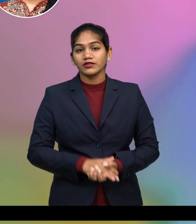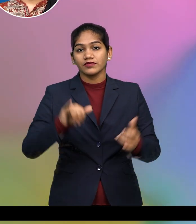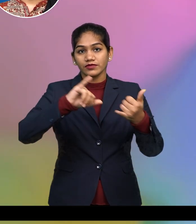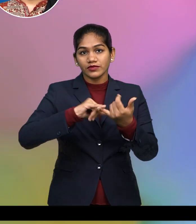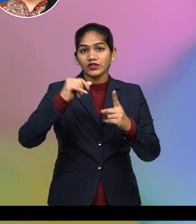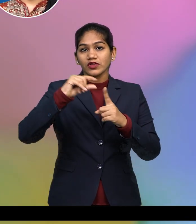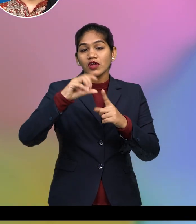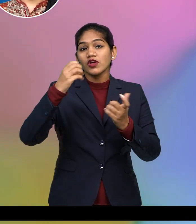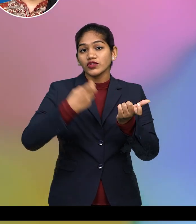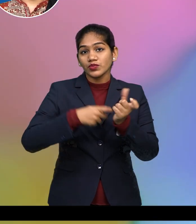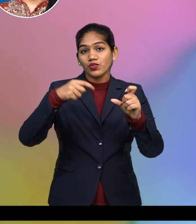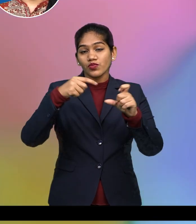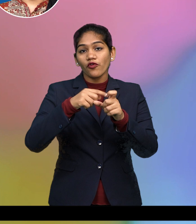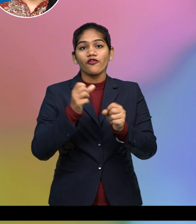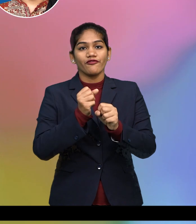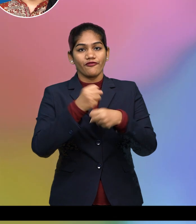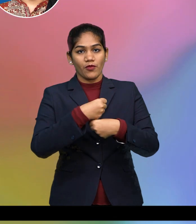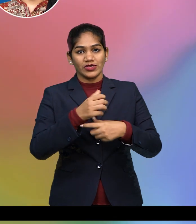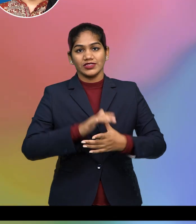Spore formation.